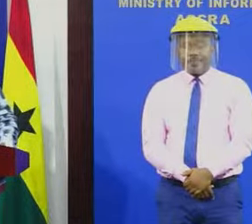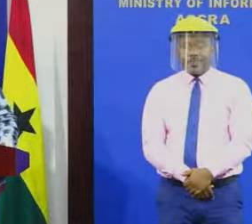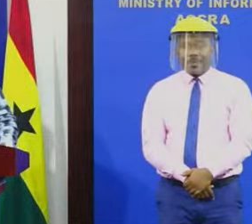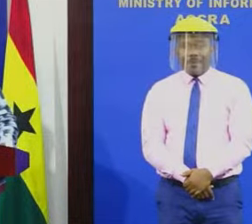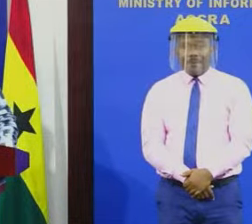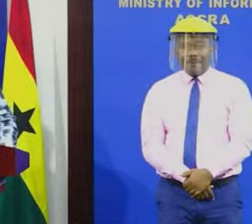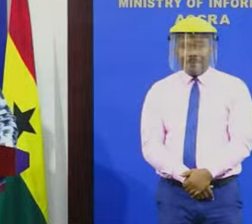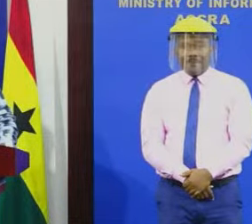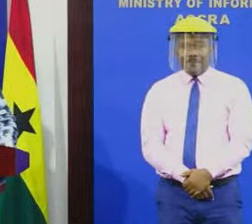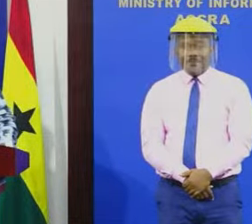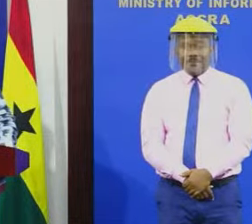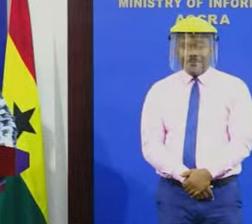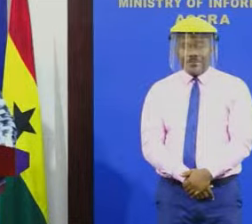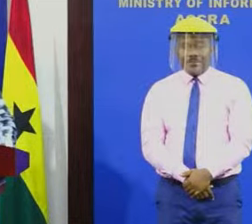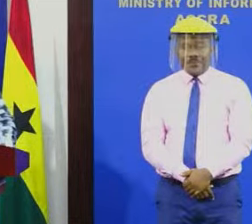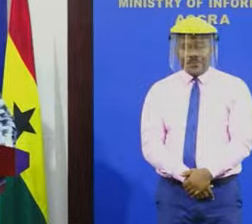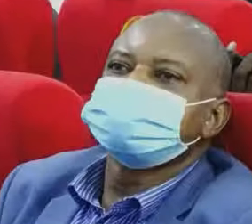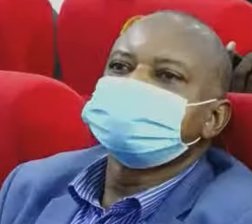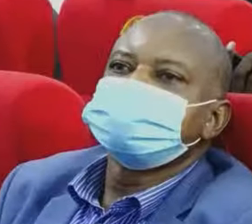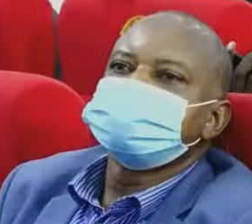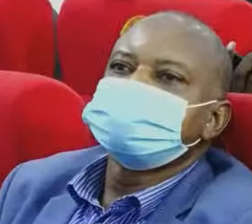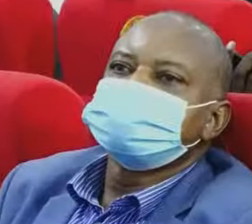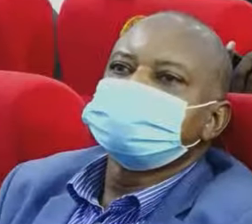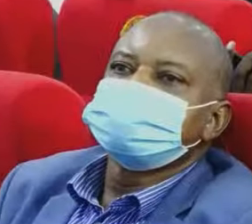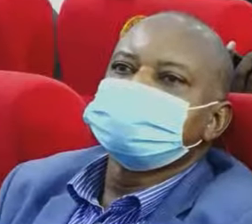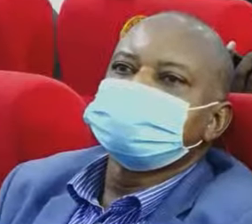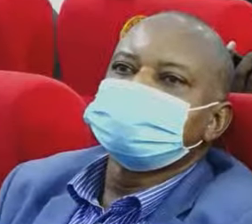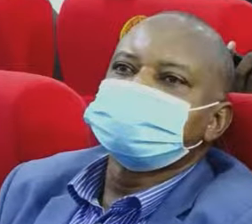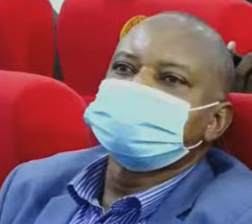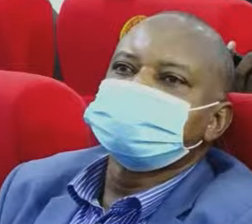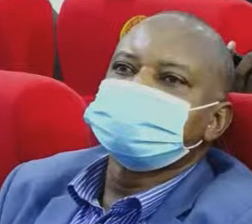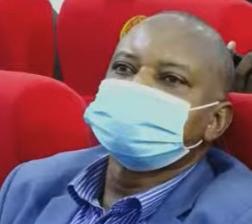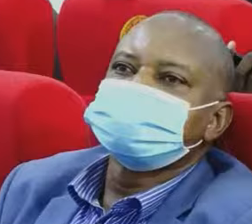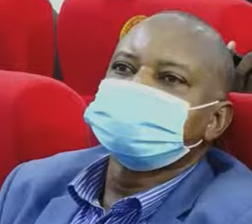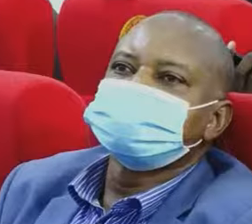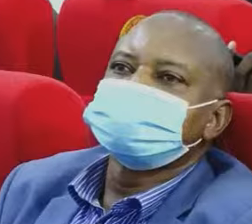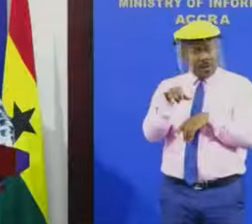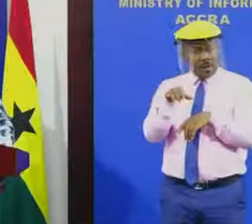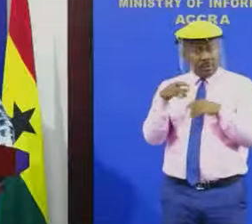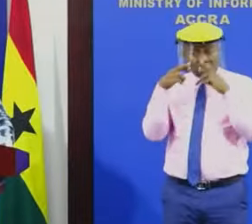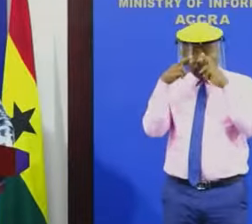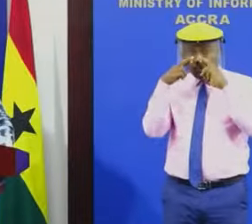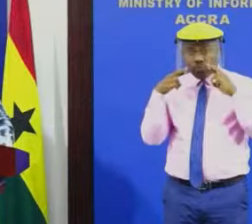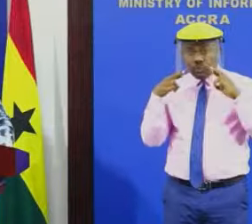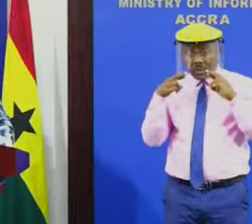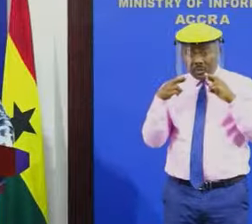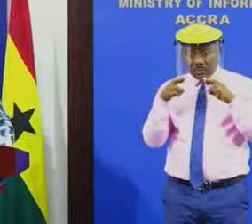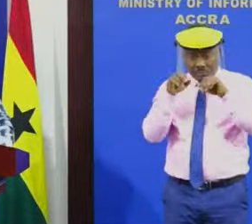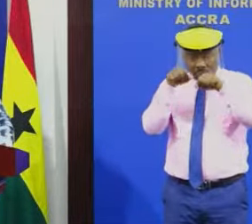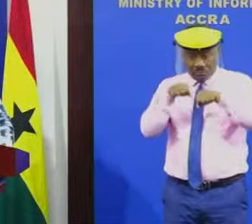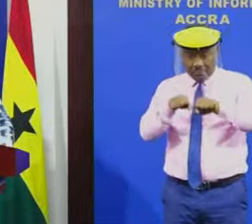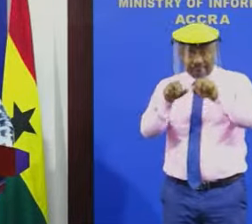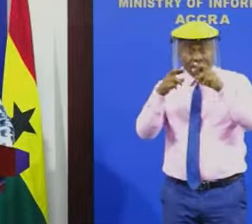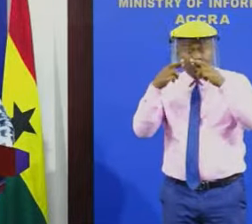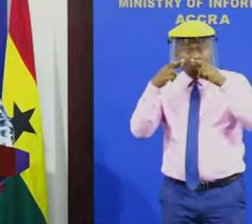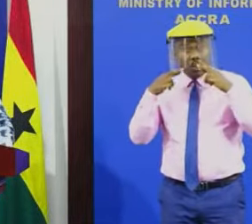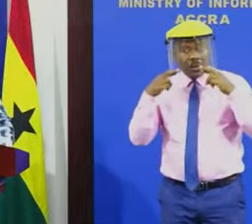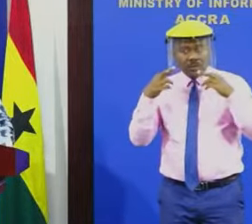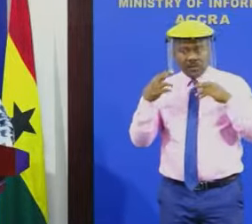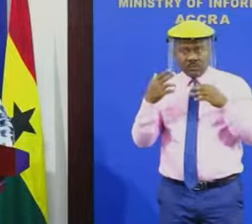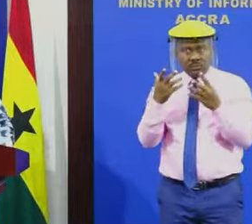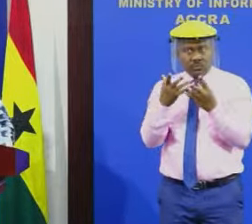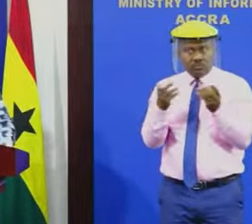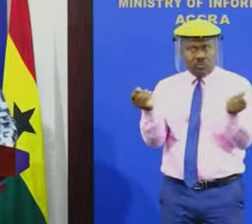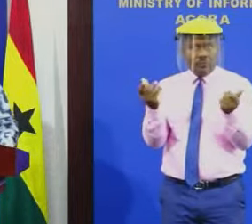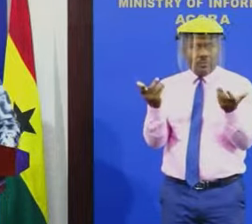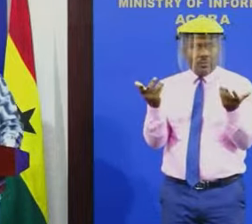Again, as part of the efforts to ensure that we deal with these piracy incidents, we have realized